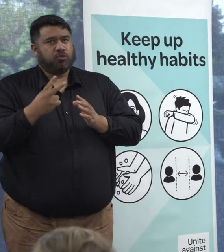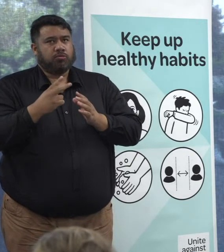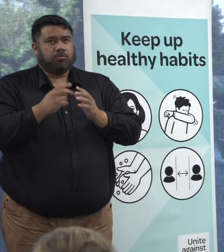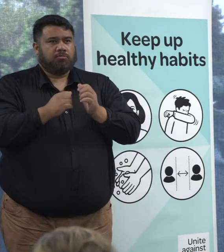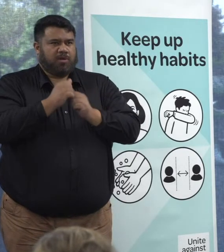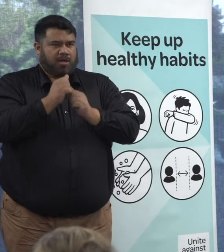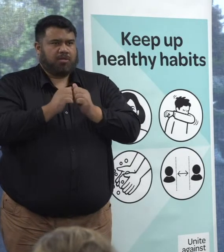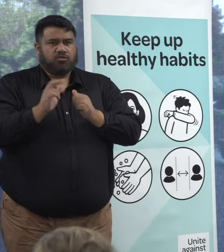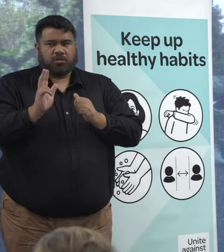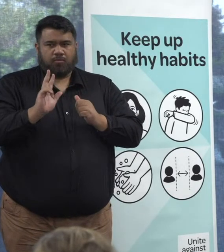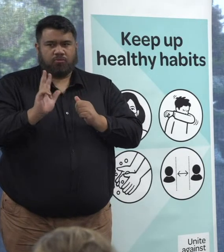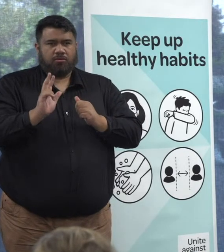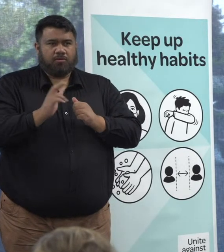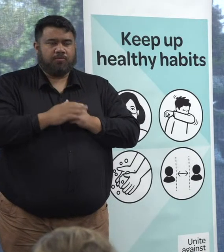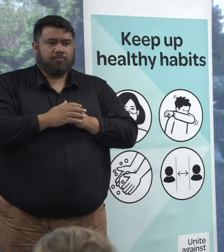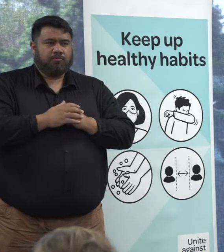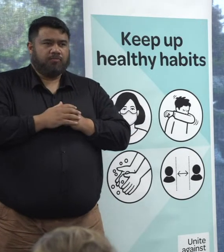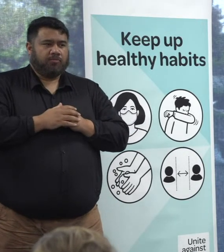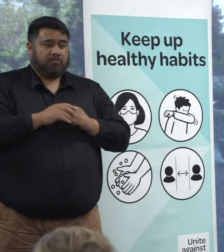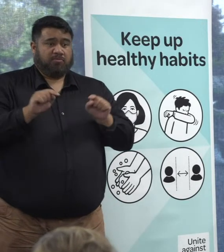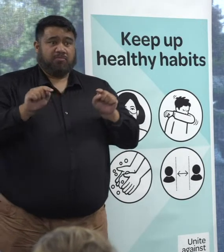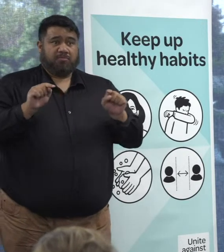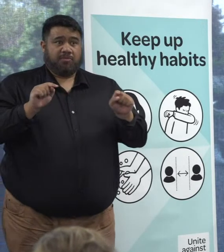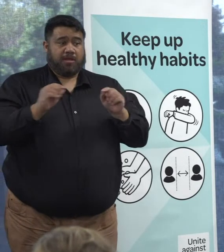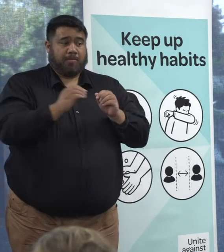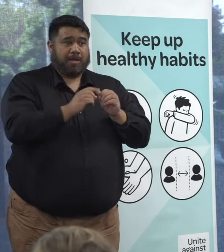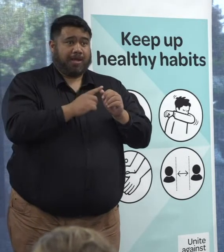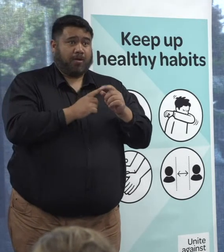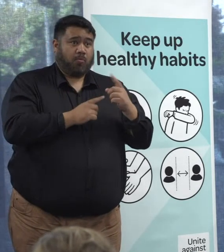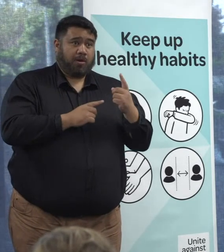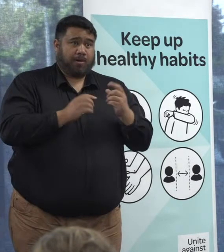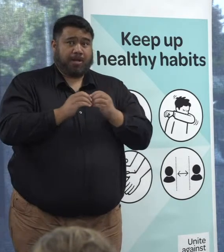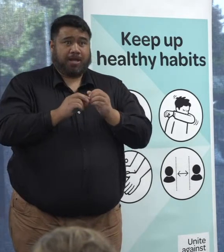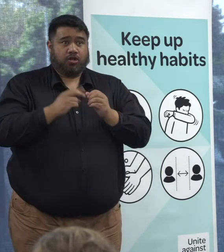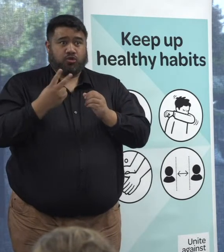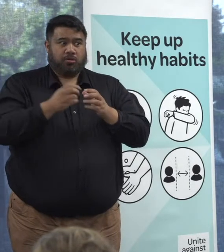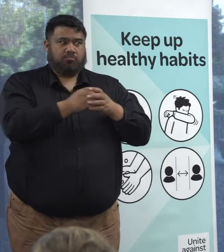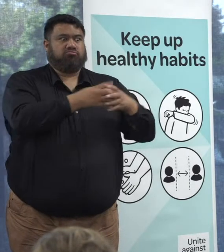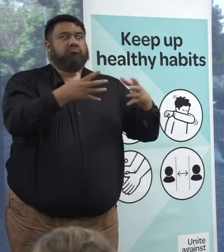April. And each one having quite a significant increase in cases.